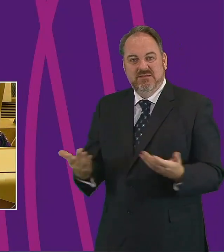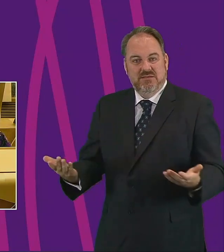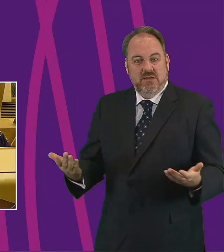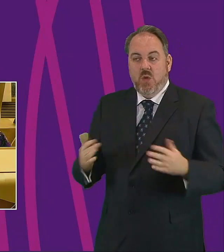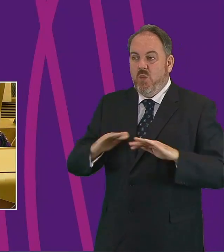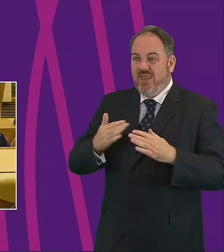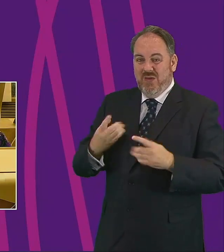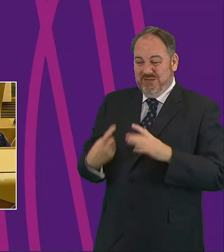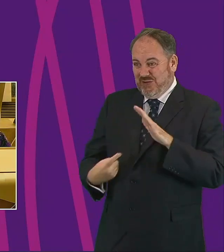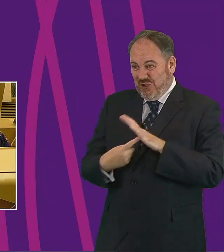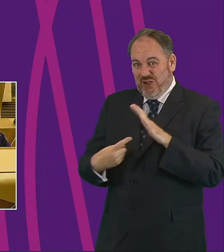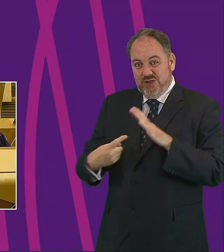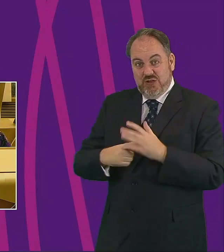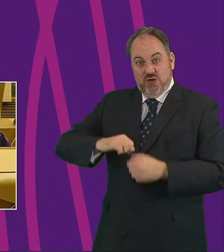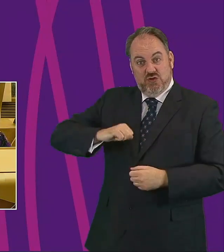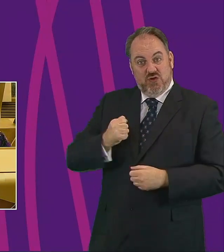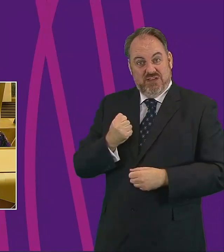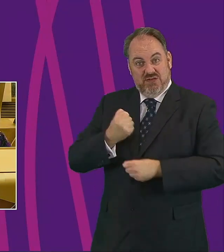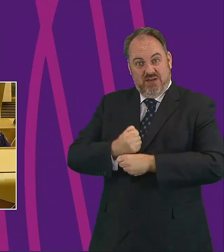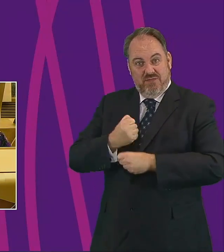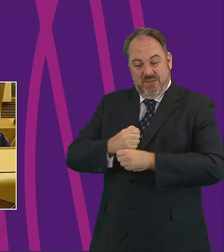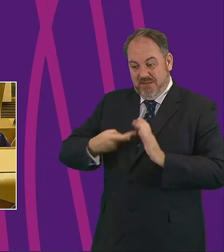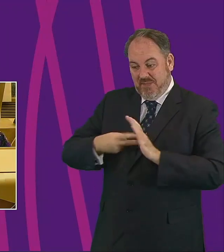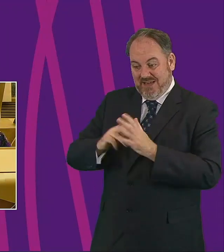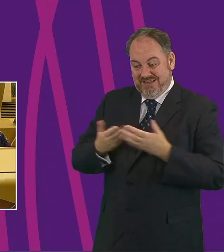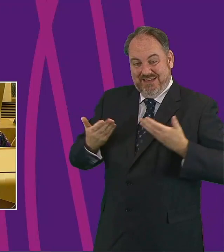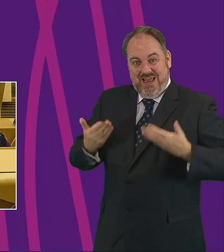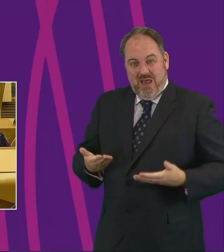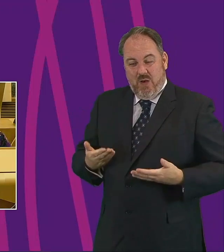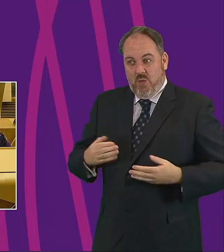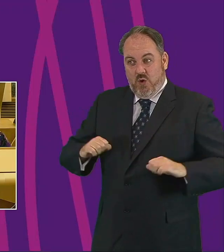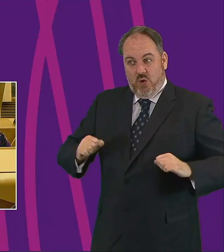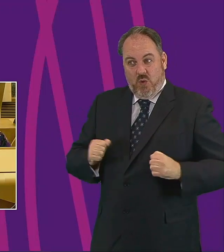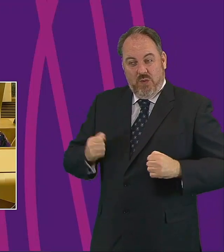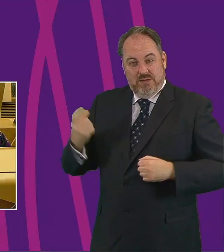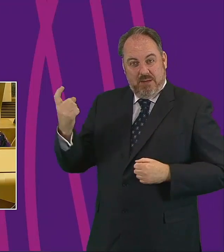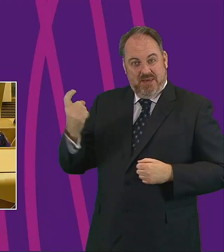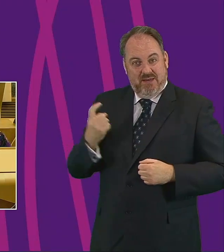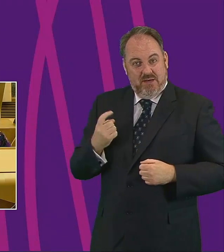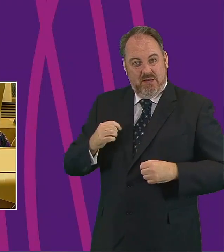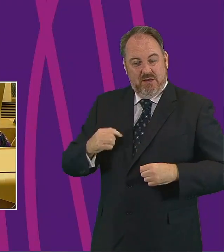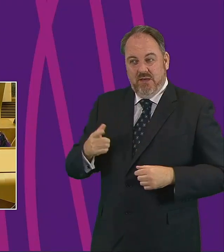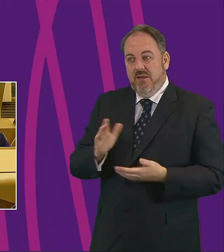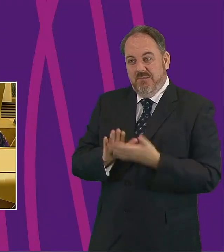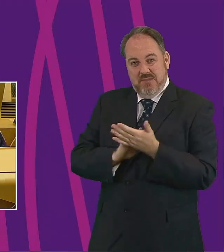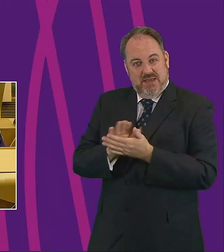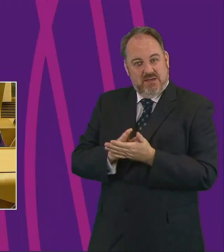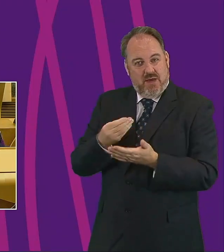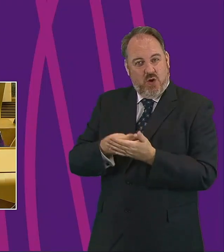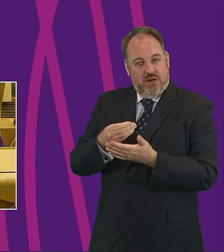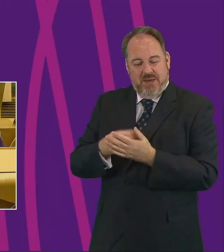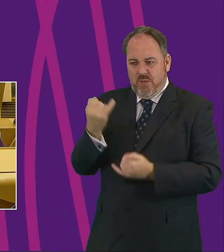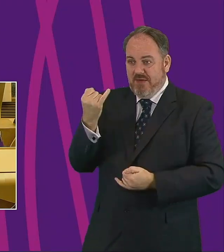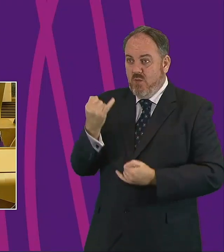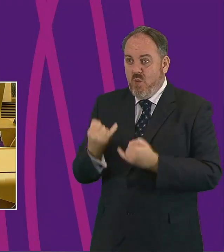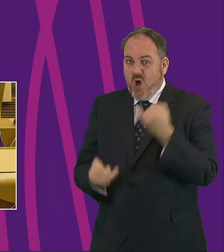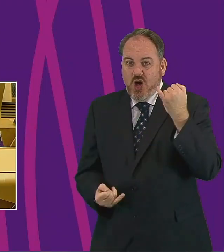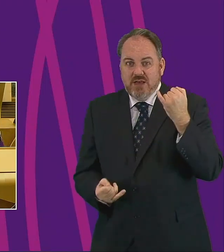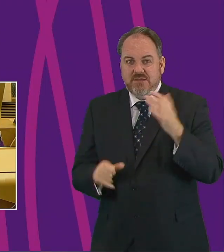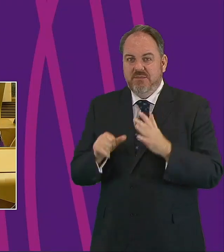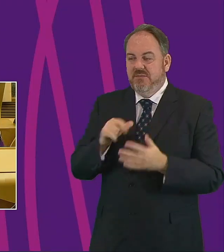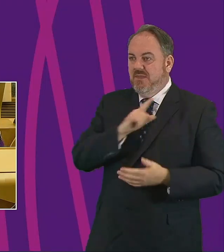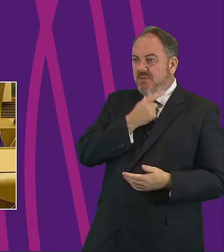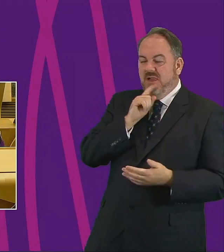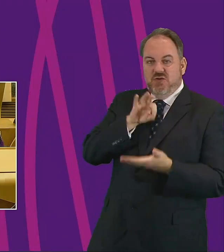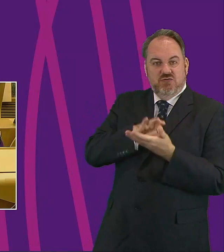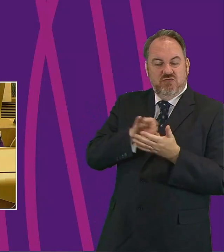urgent Scottish Government action, the colder months will bring the cold blasts of economic hardship, with families